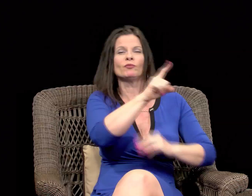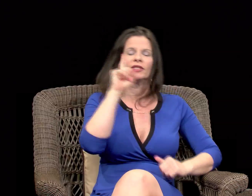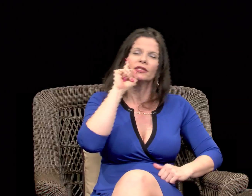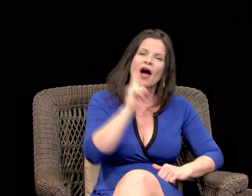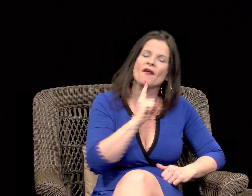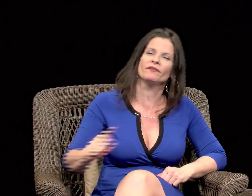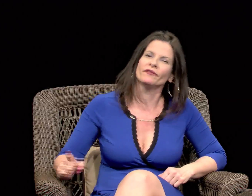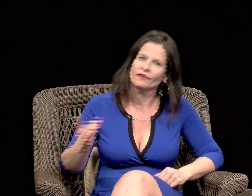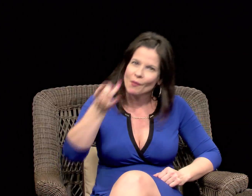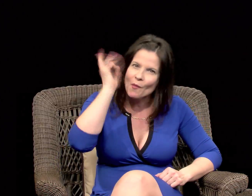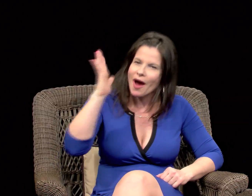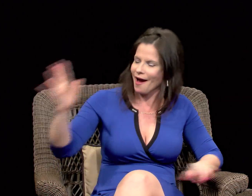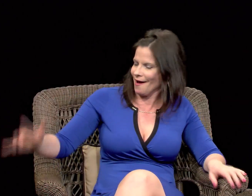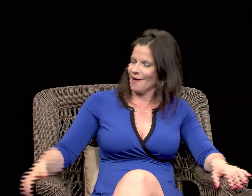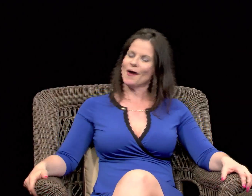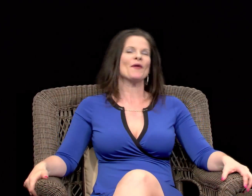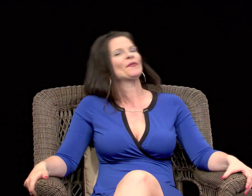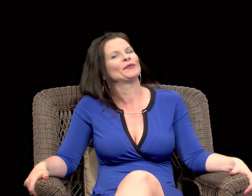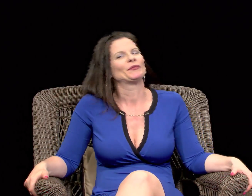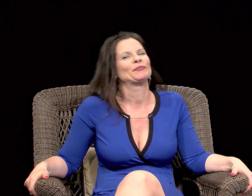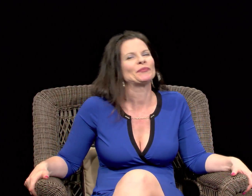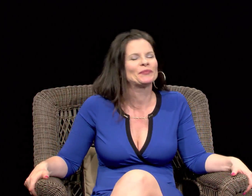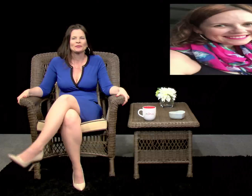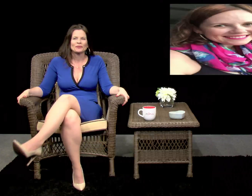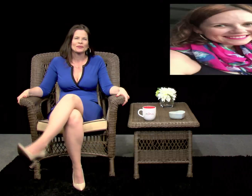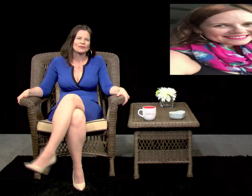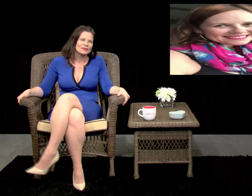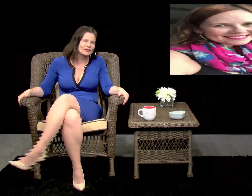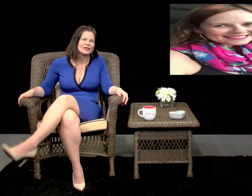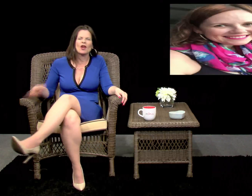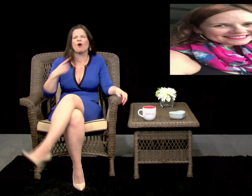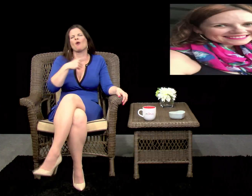for recognizing that she was deaf. Wow.